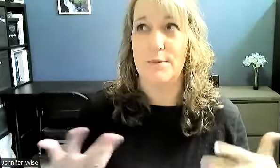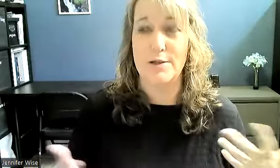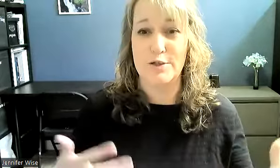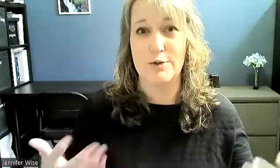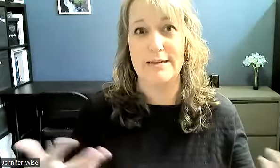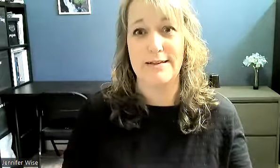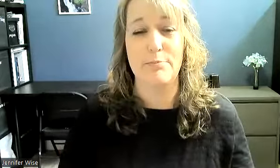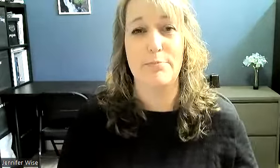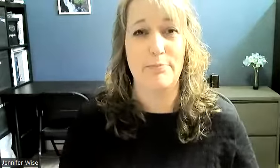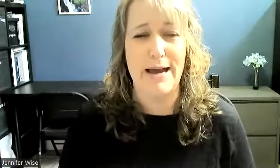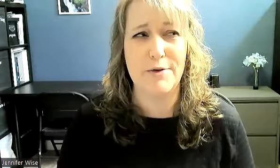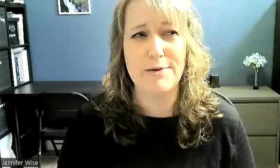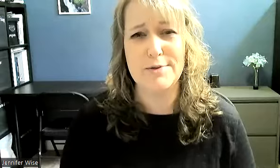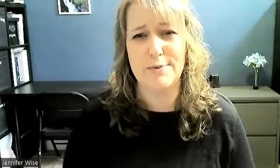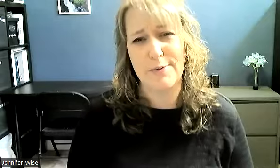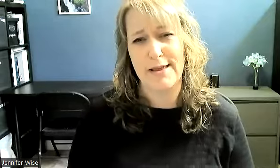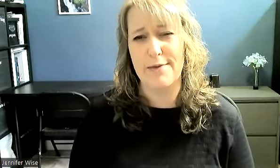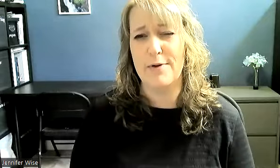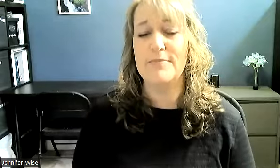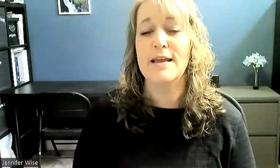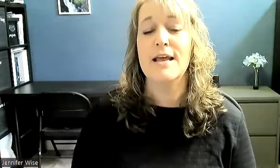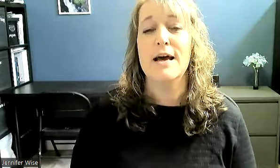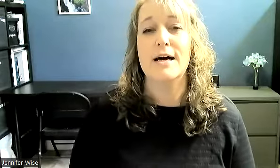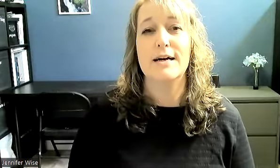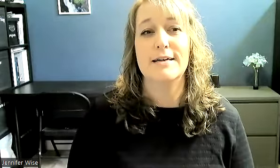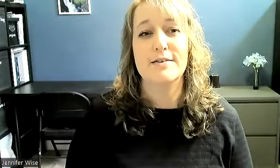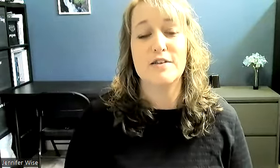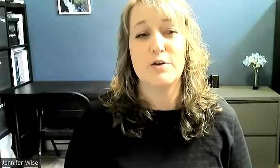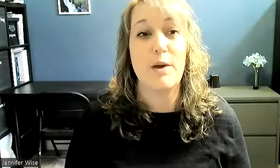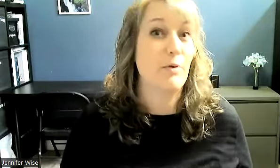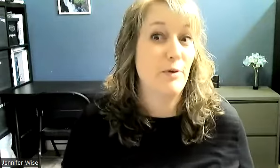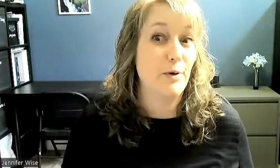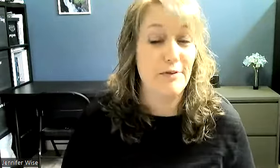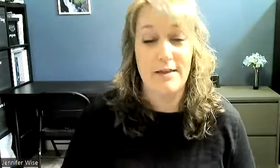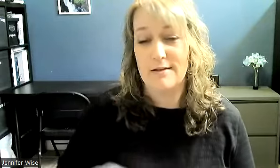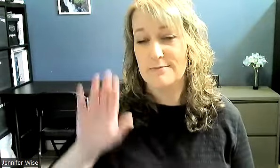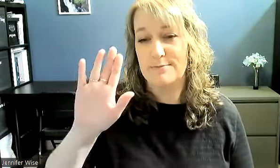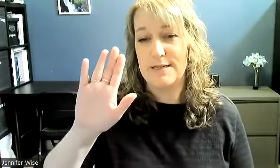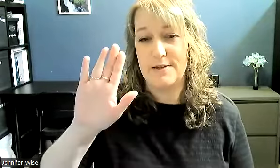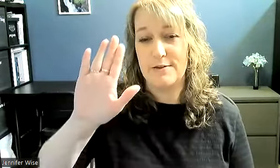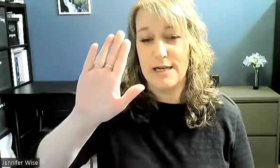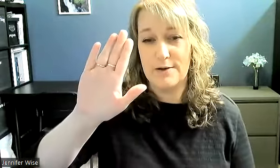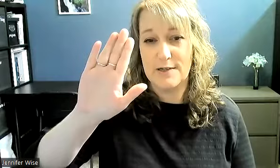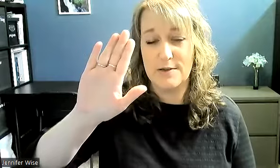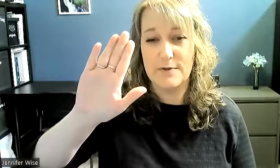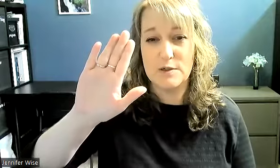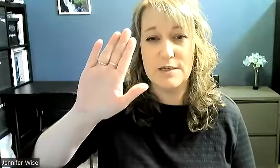etymology or like background where they came from. So you might prefer one over the other based on their meaning. Okay, so the first one is